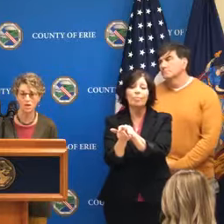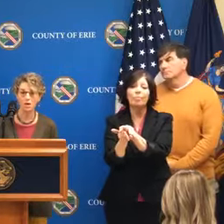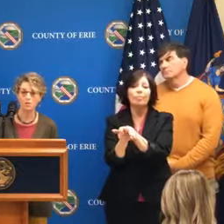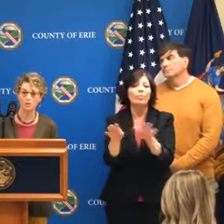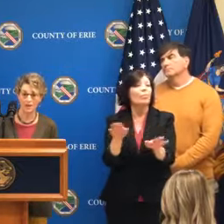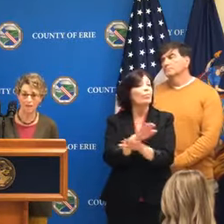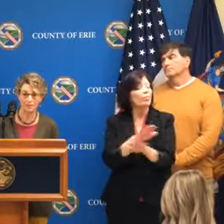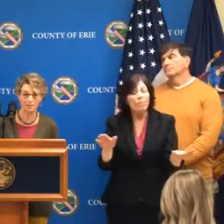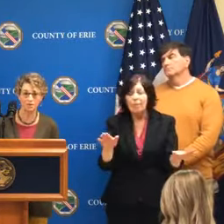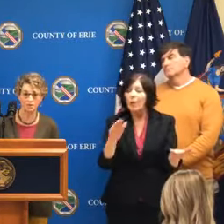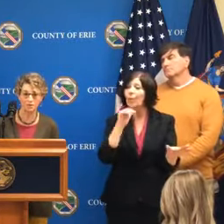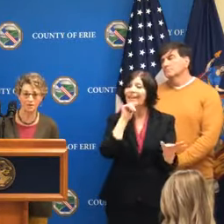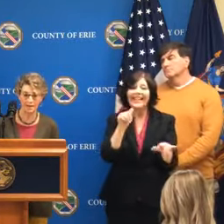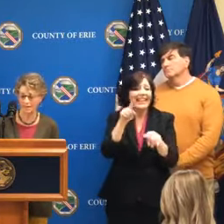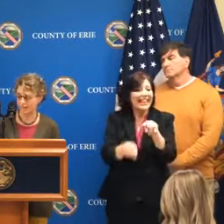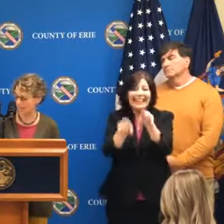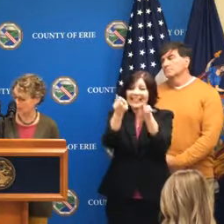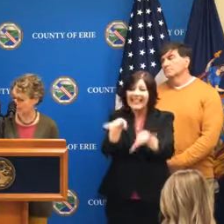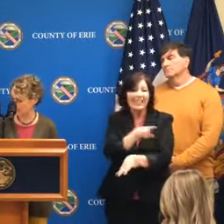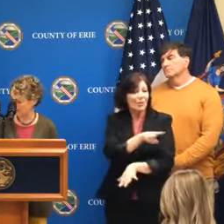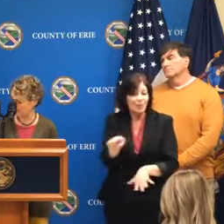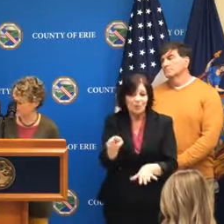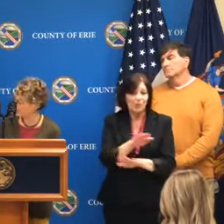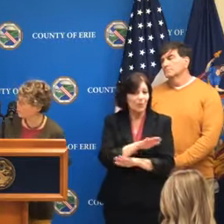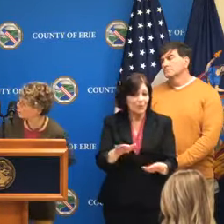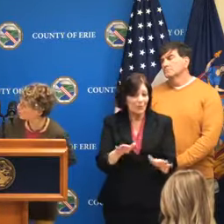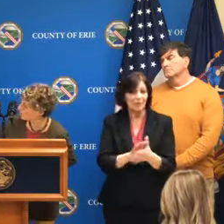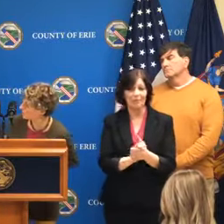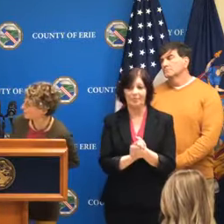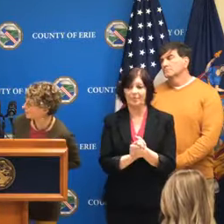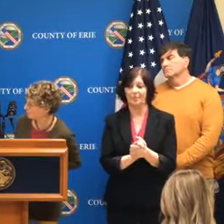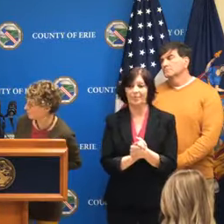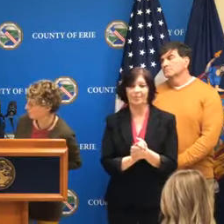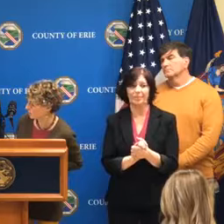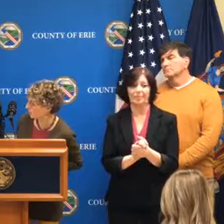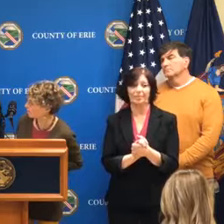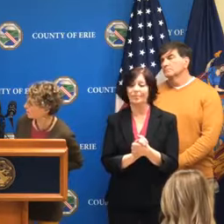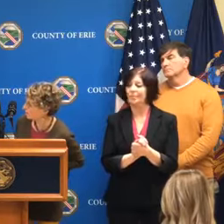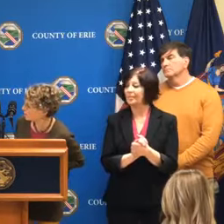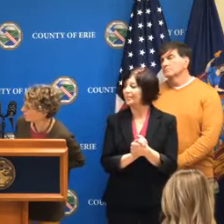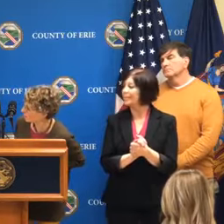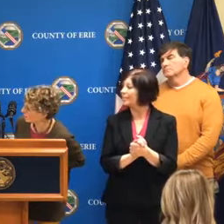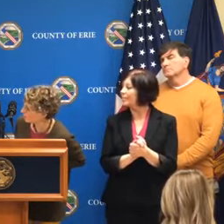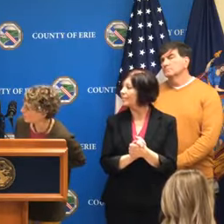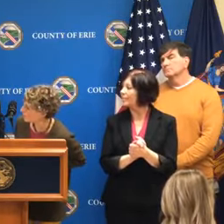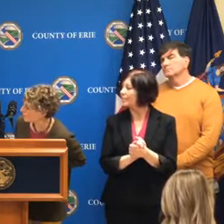individuals, we will not be able to do the testing. So, is that next?